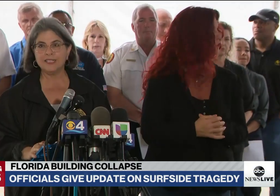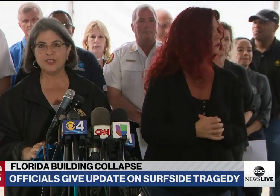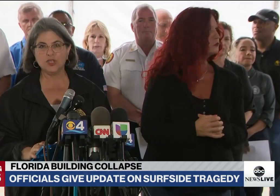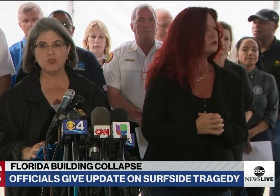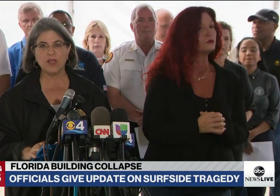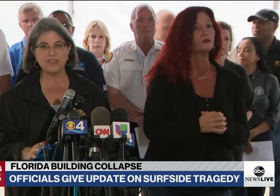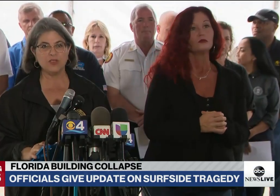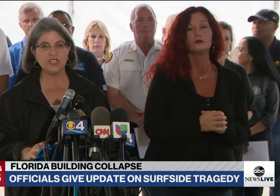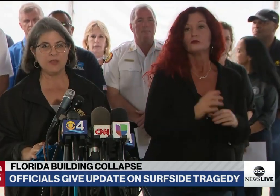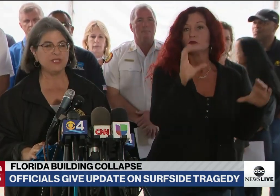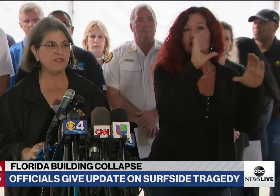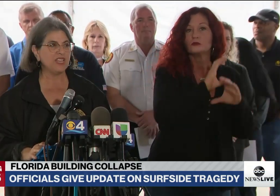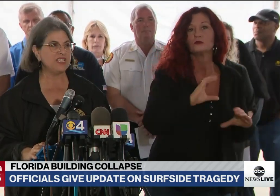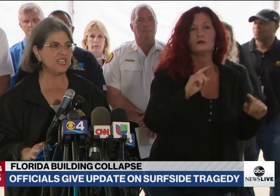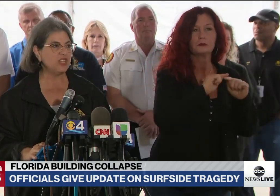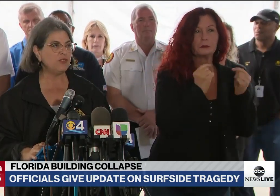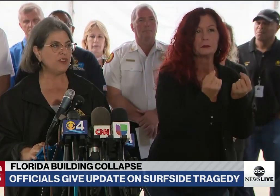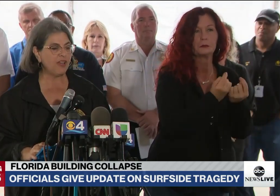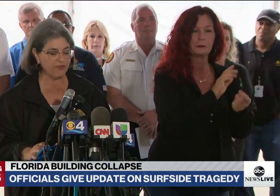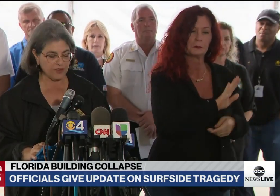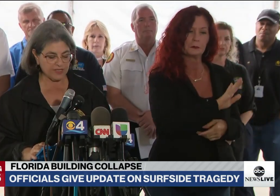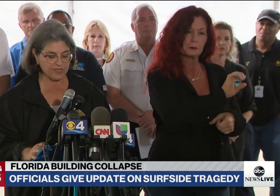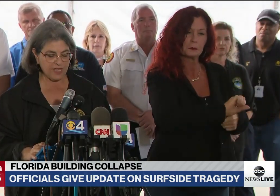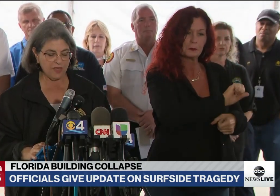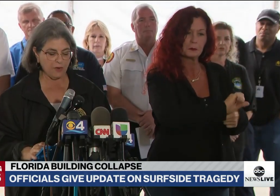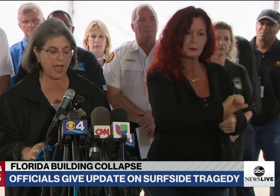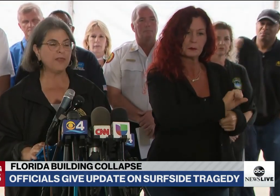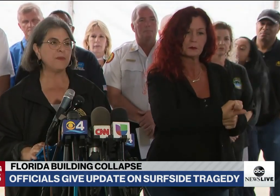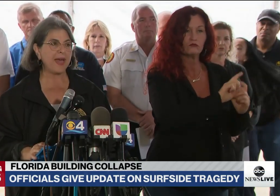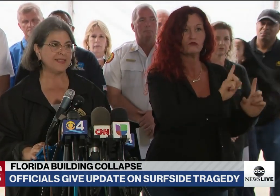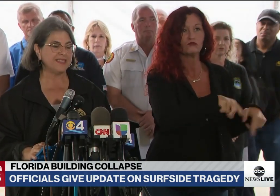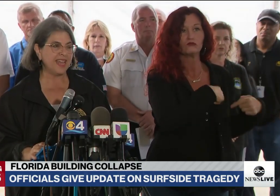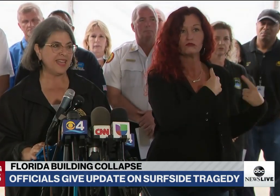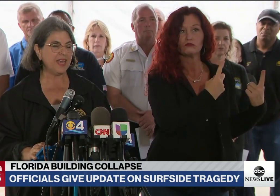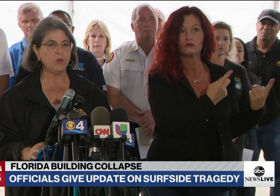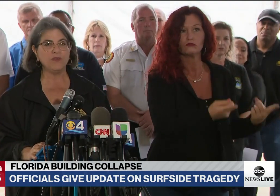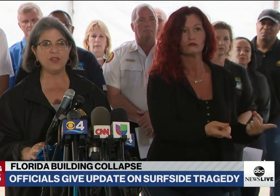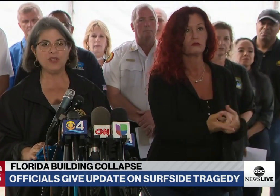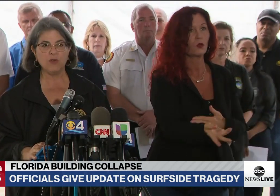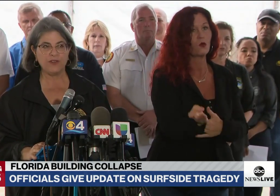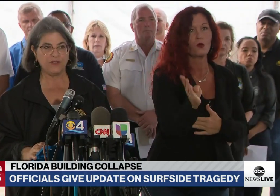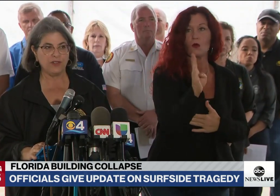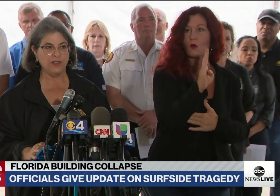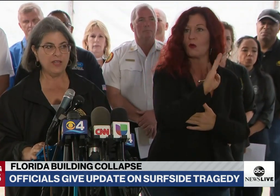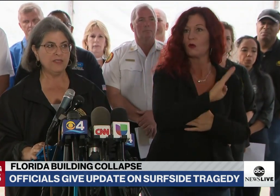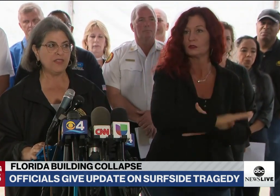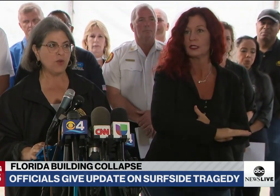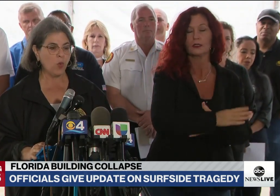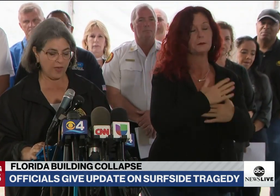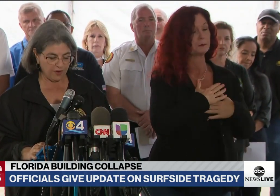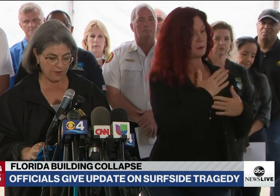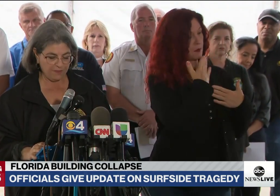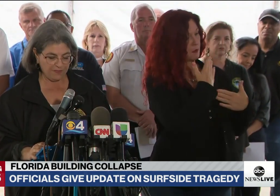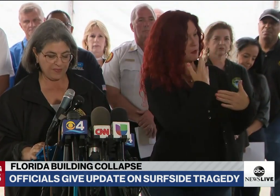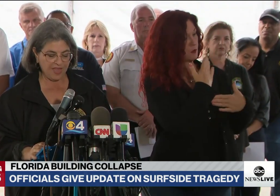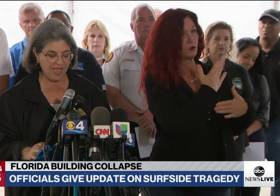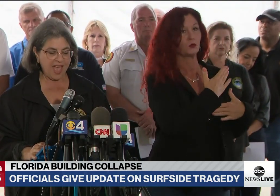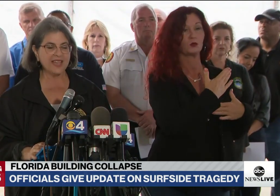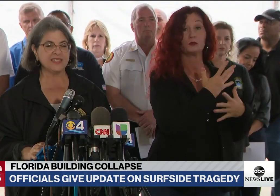Our tireless search and rescue teams have continued their efforts throughout the past day, and we're very grateful that the